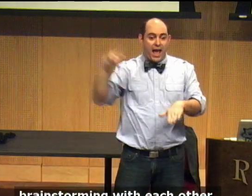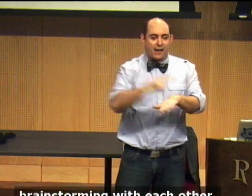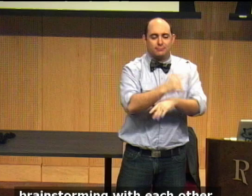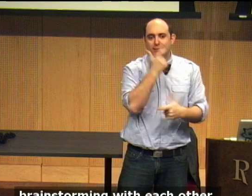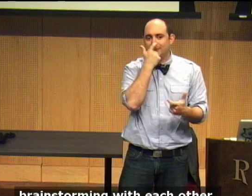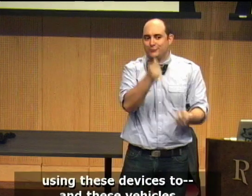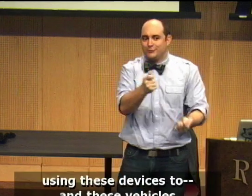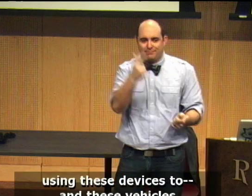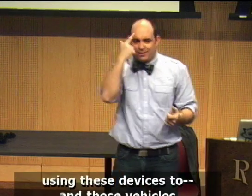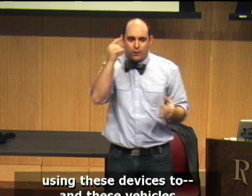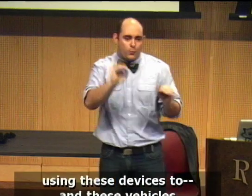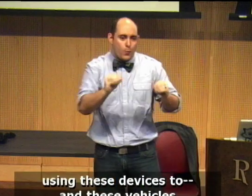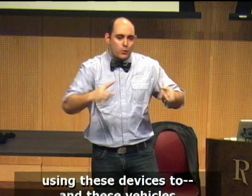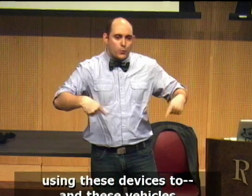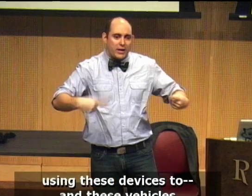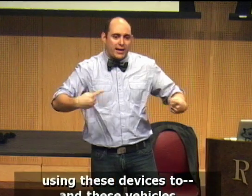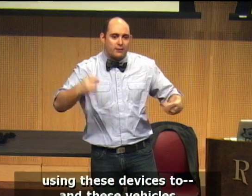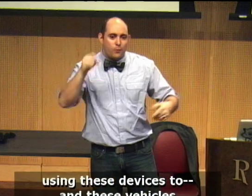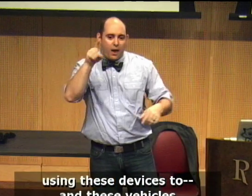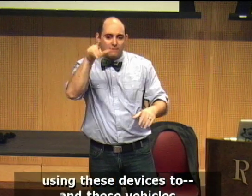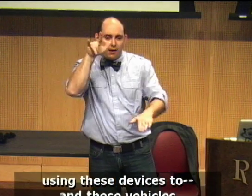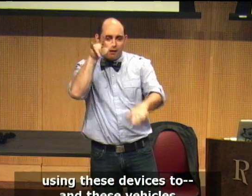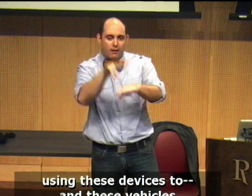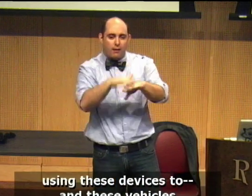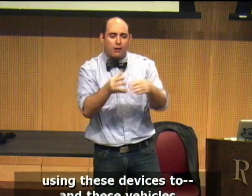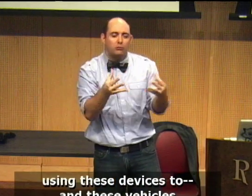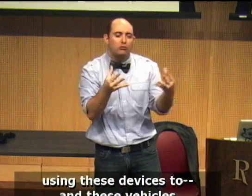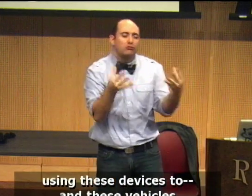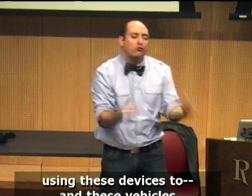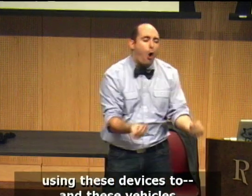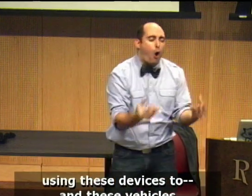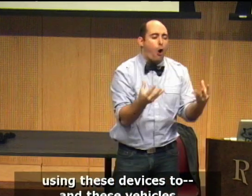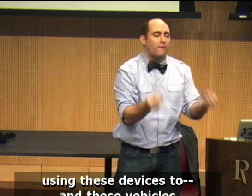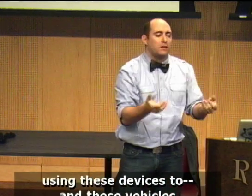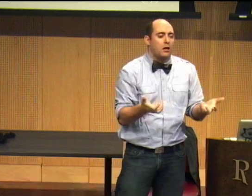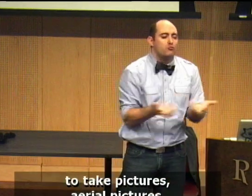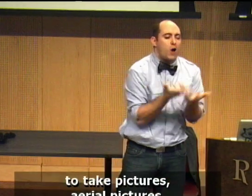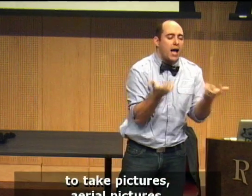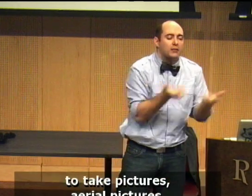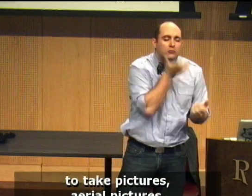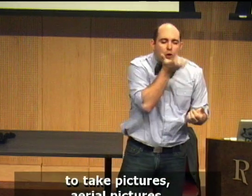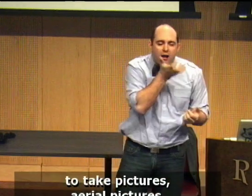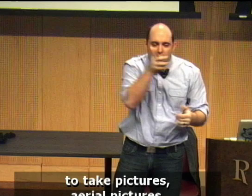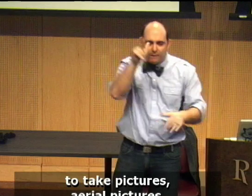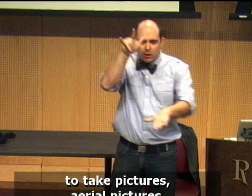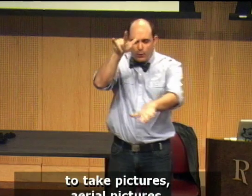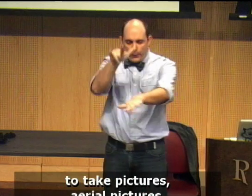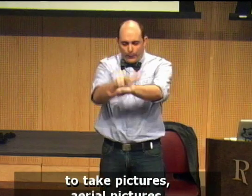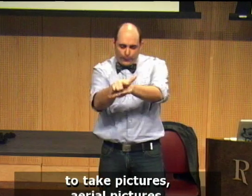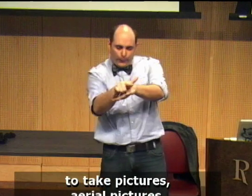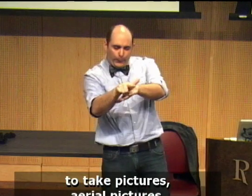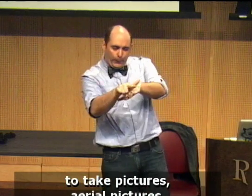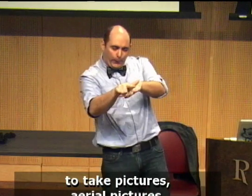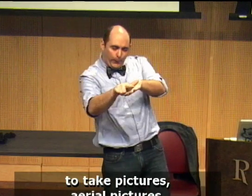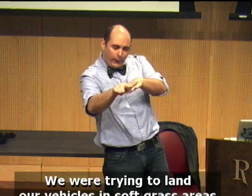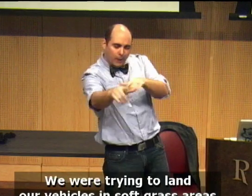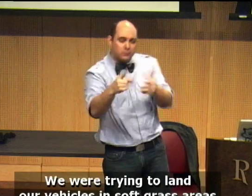each other, using these devices and these vehicles to take pictures, aerial pictures. We